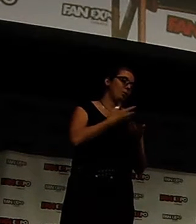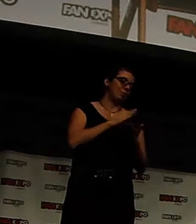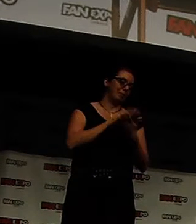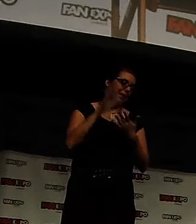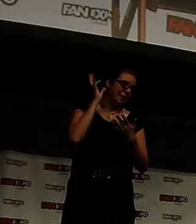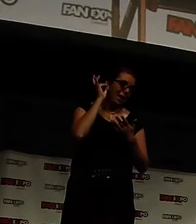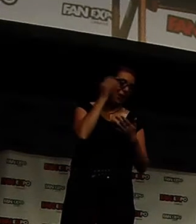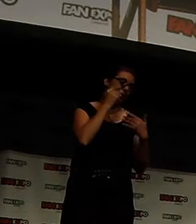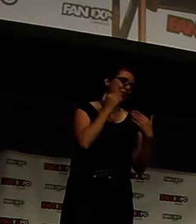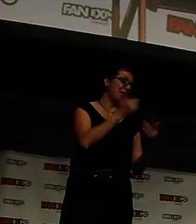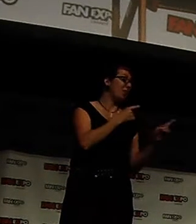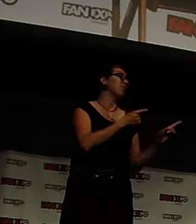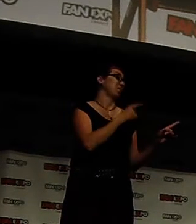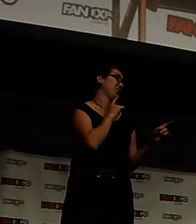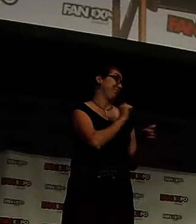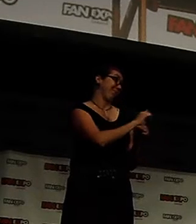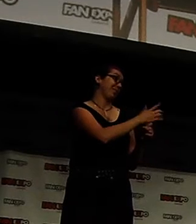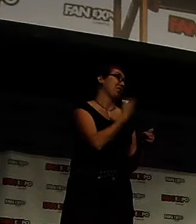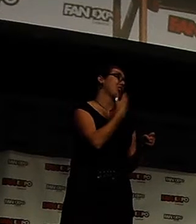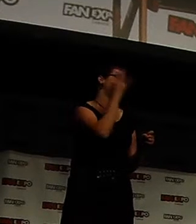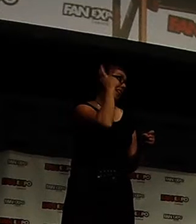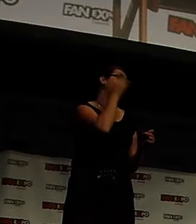hair.